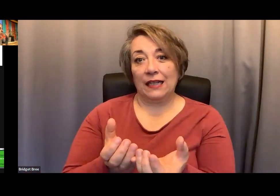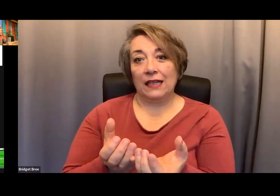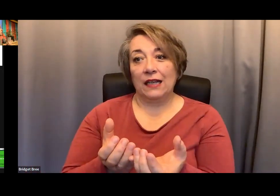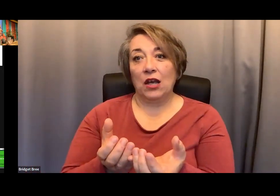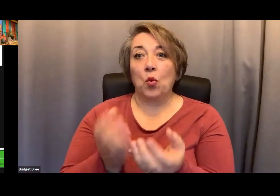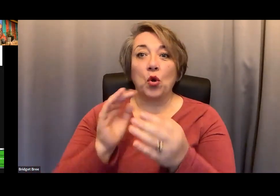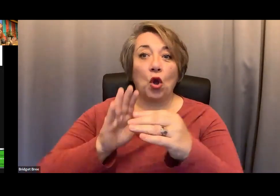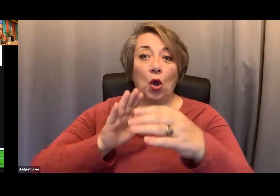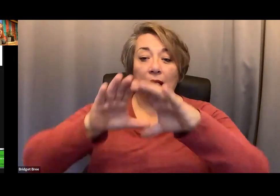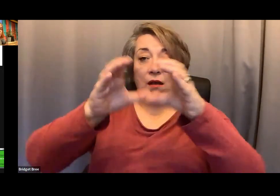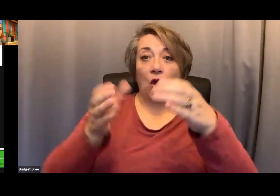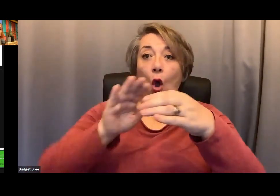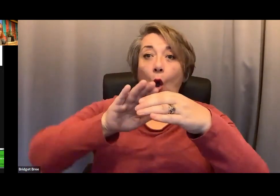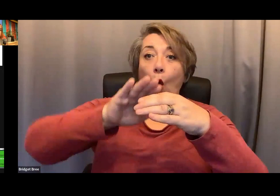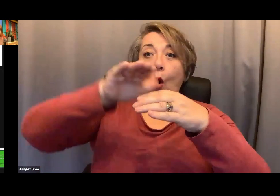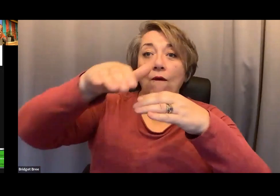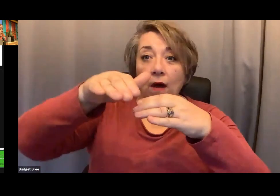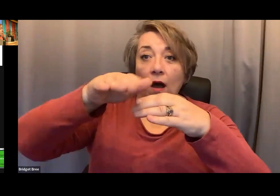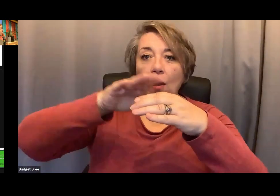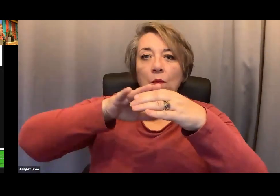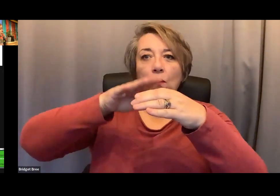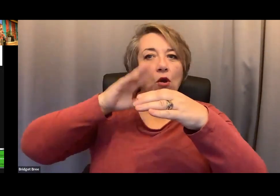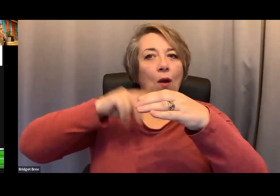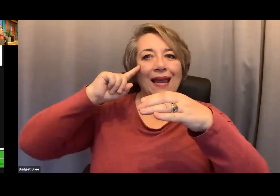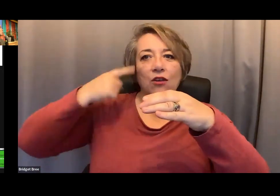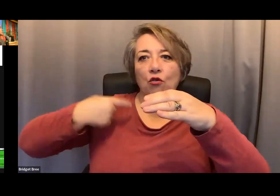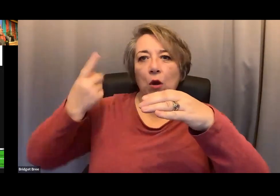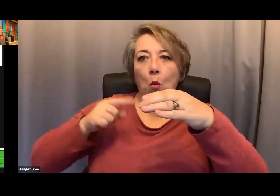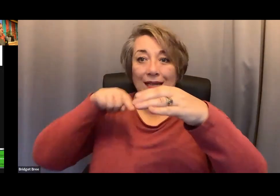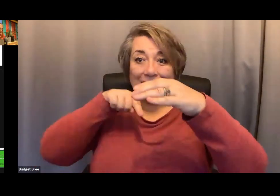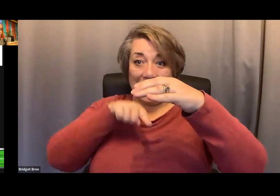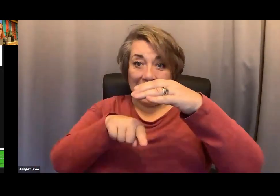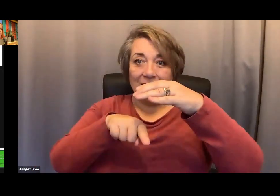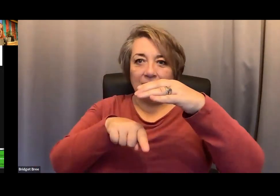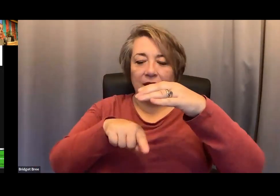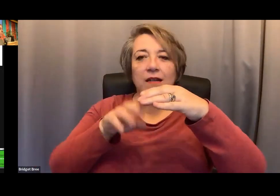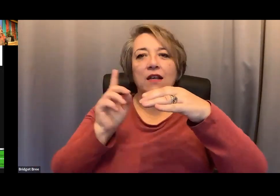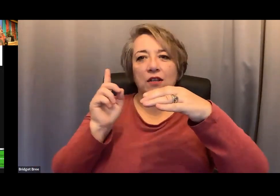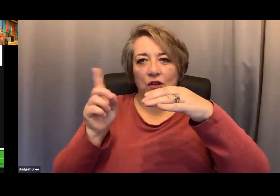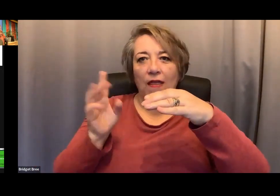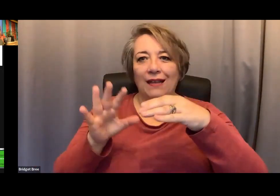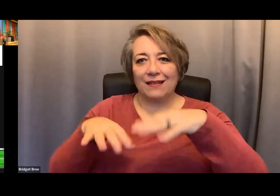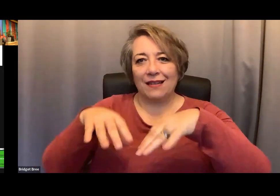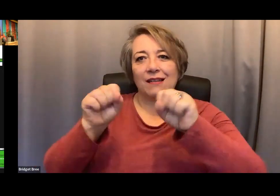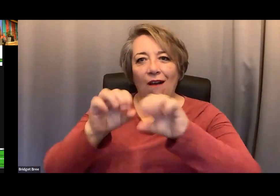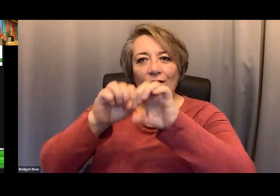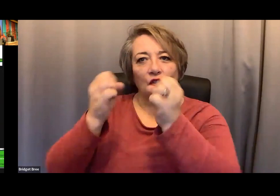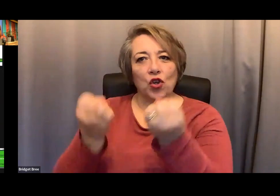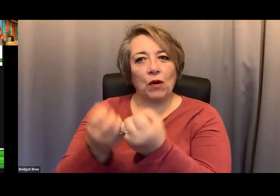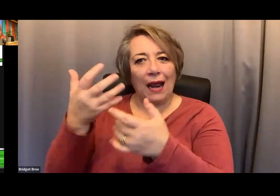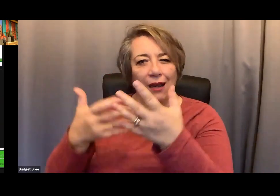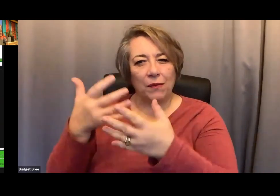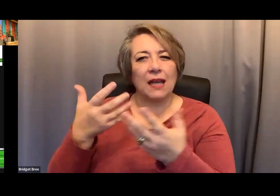those planetary limits on the outside. So that's the doughnut, that's the core concept of doughnut economics. But how do we turn